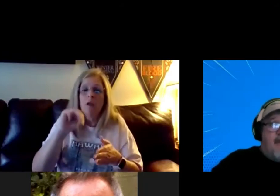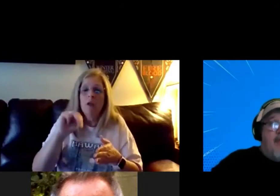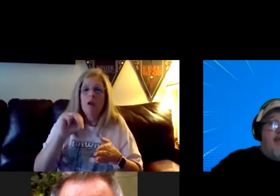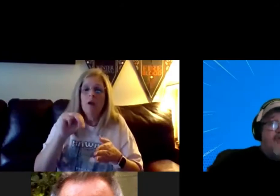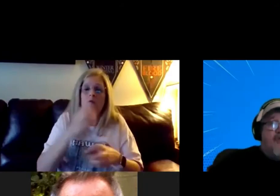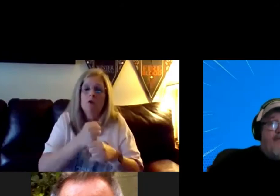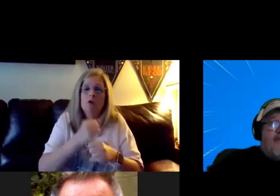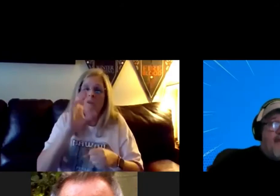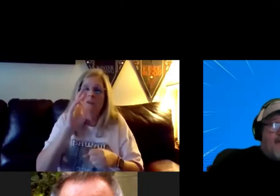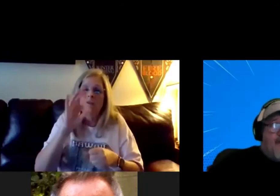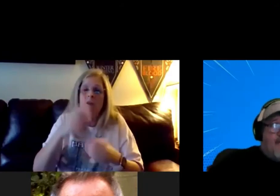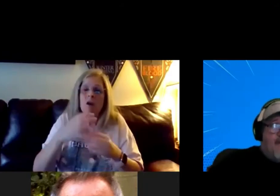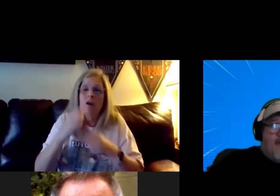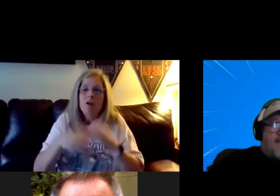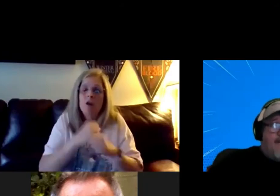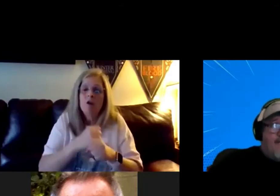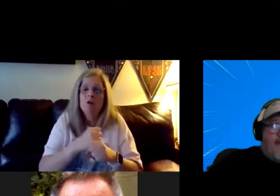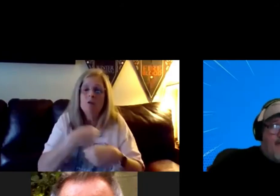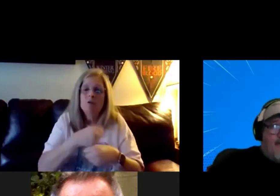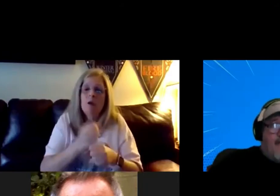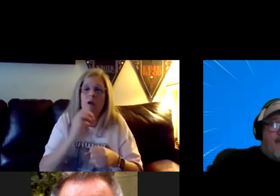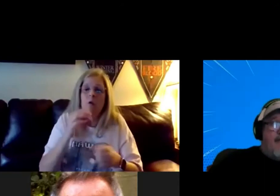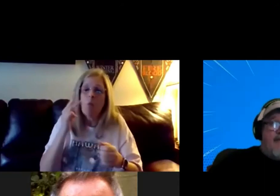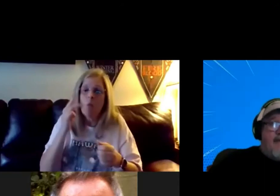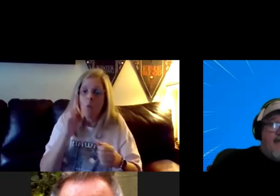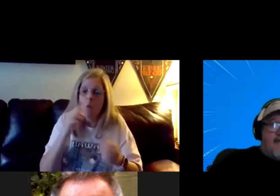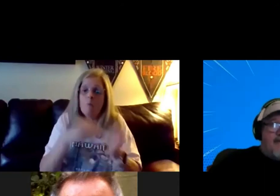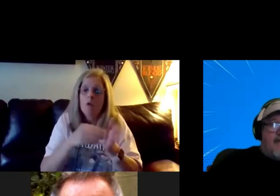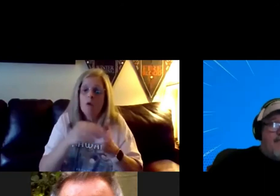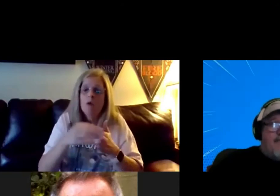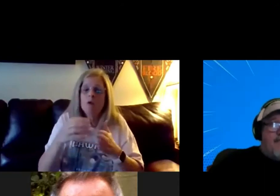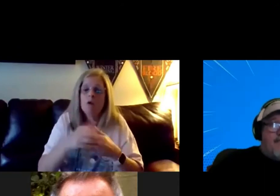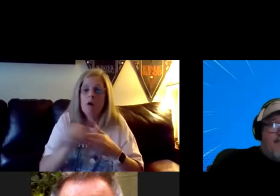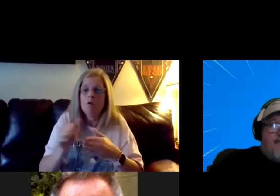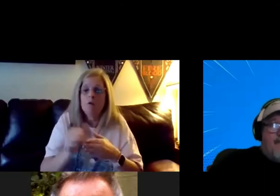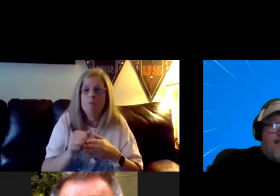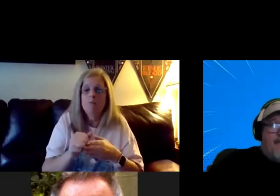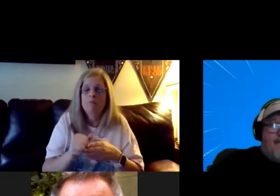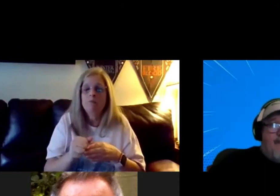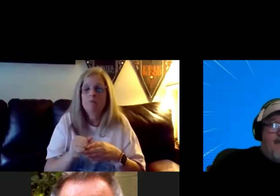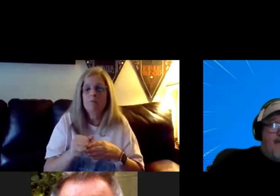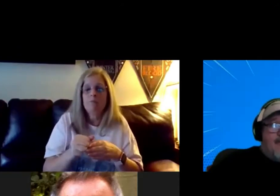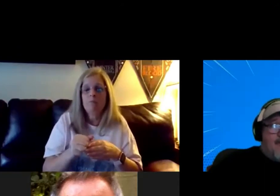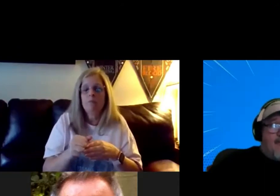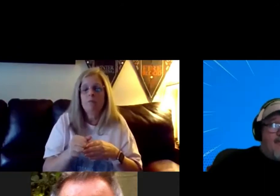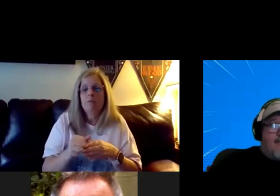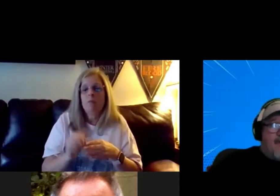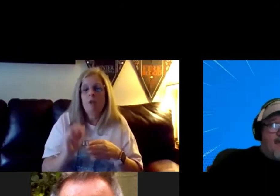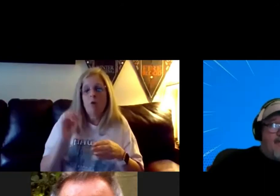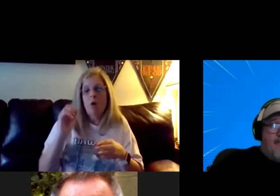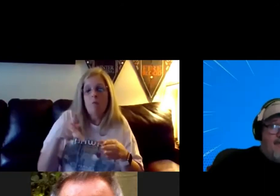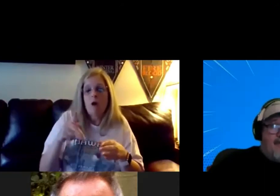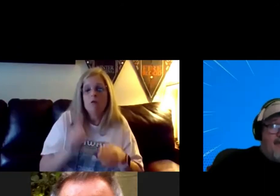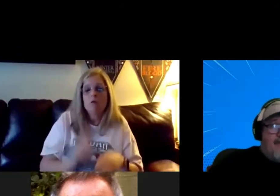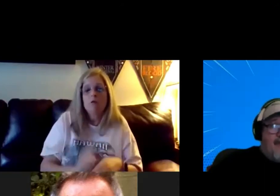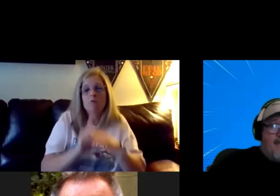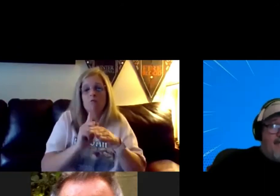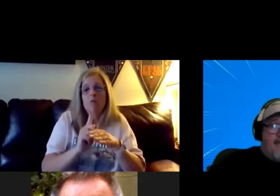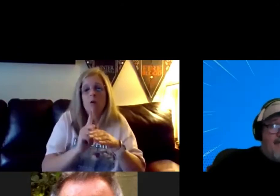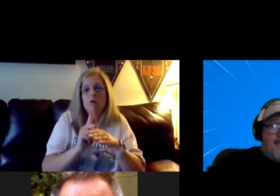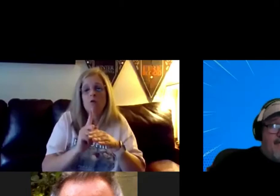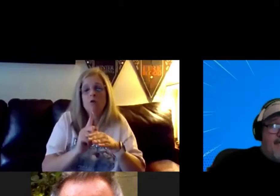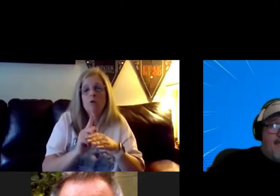$1 billion. To be in a company as a founder and be able to launch as a unicorn company and be part of